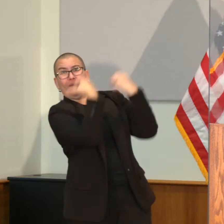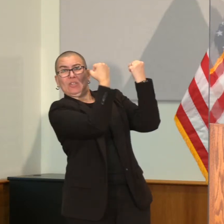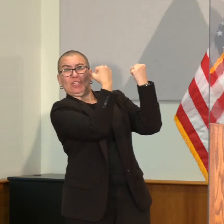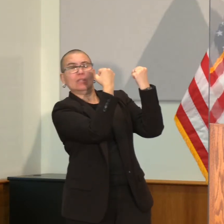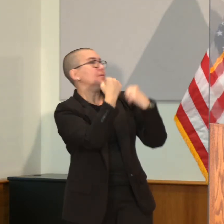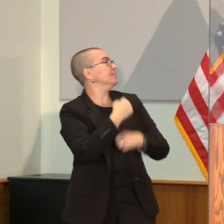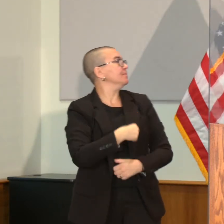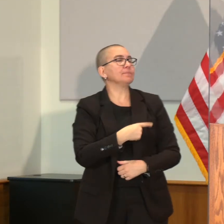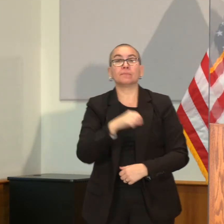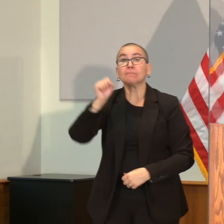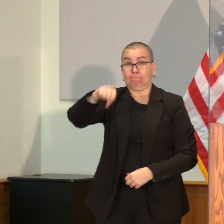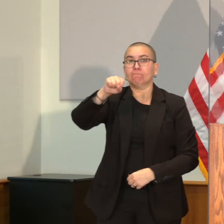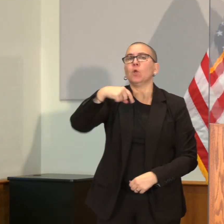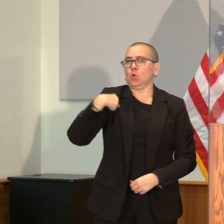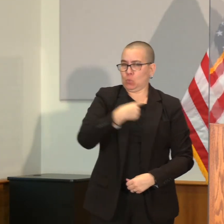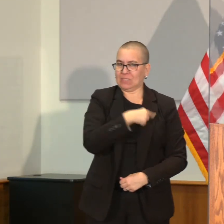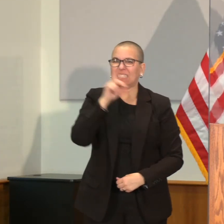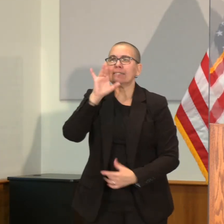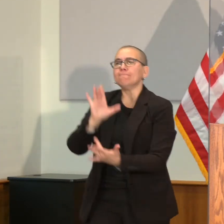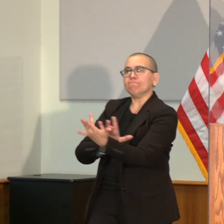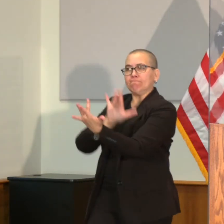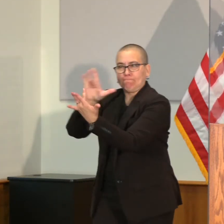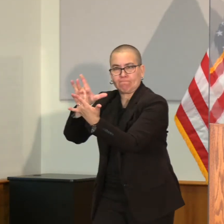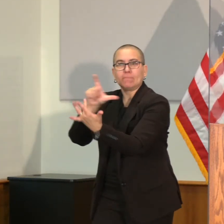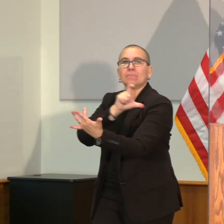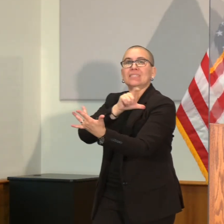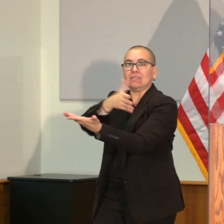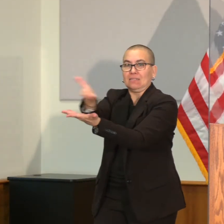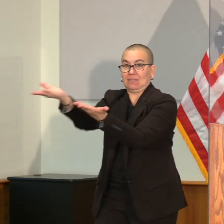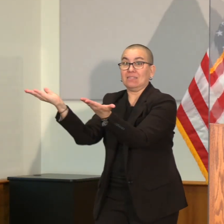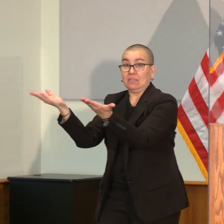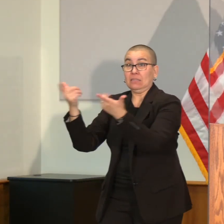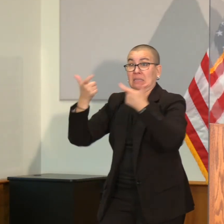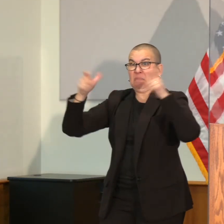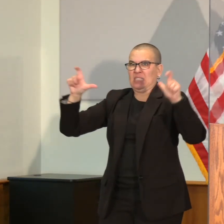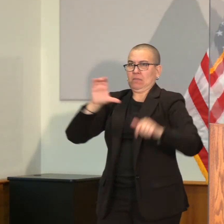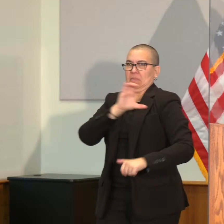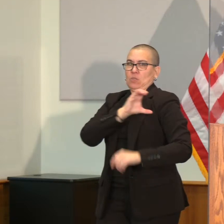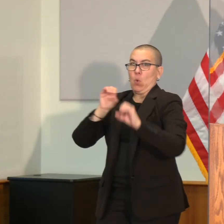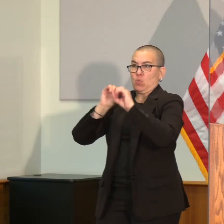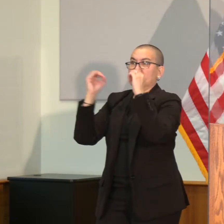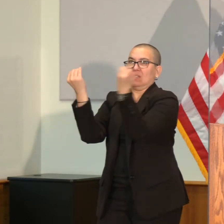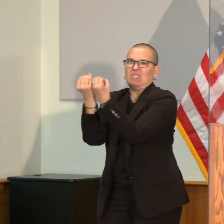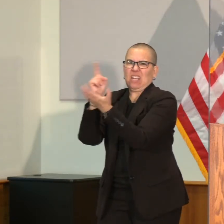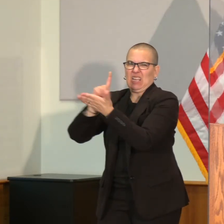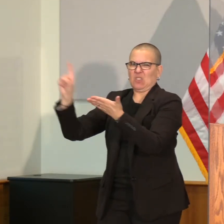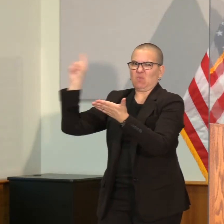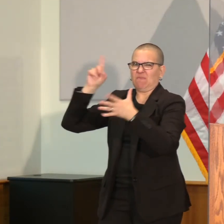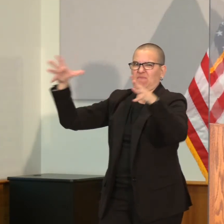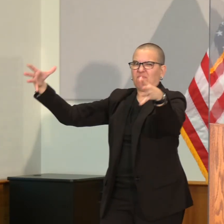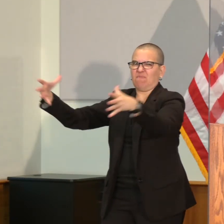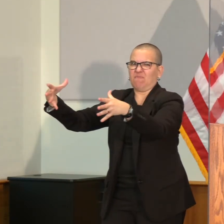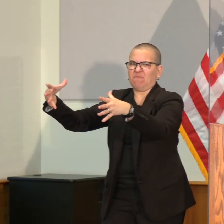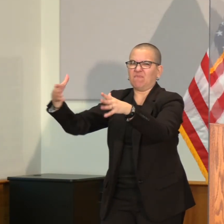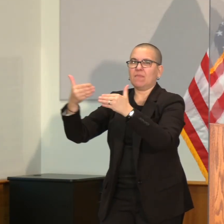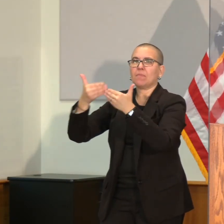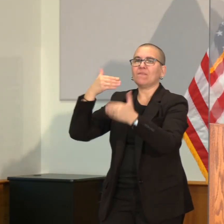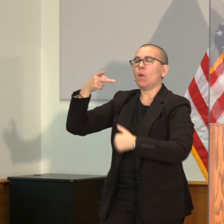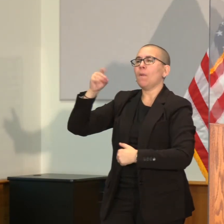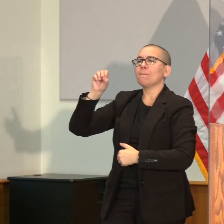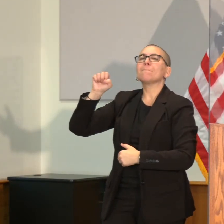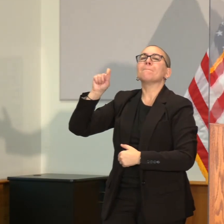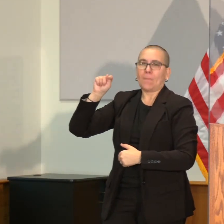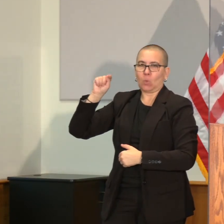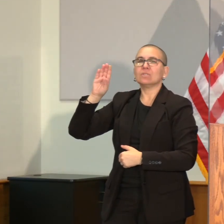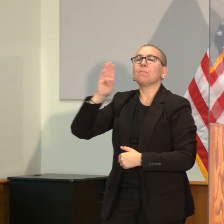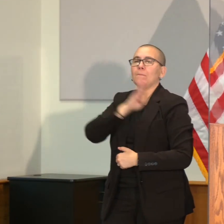called all of the major police organizations last week before the post board made what I think, and this